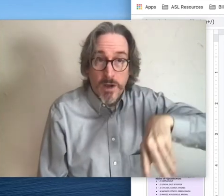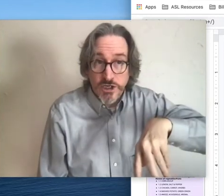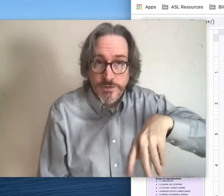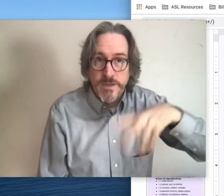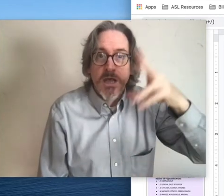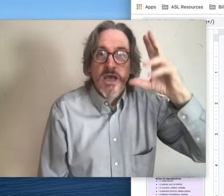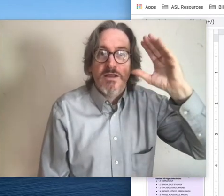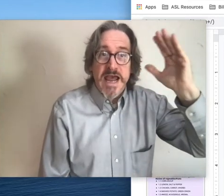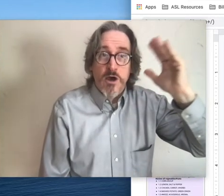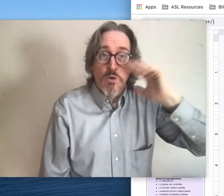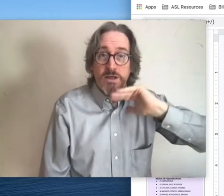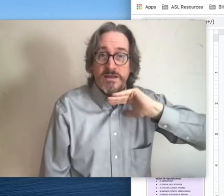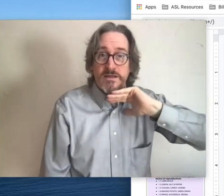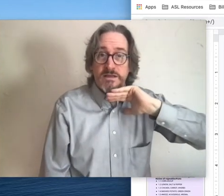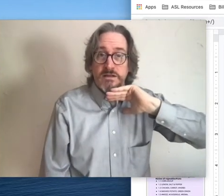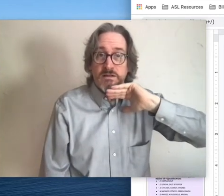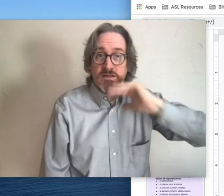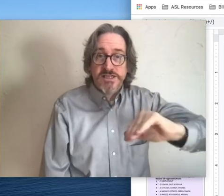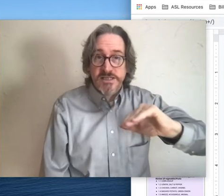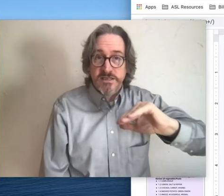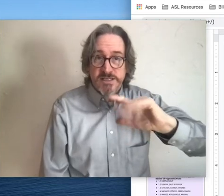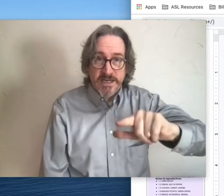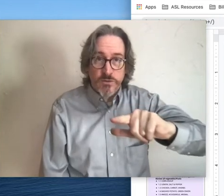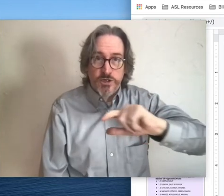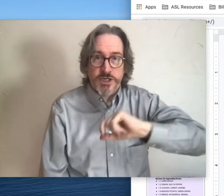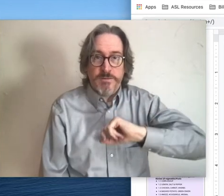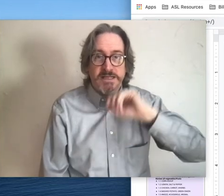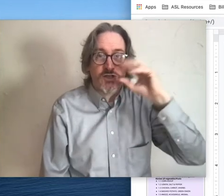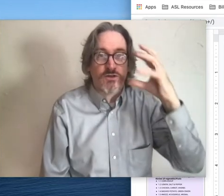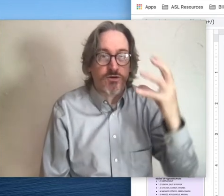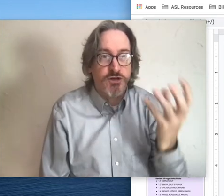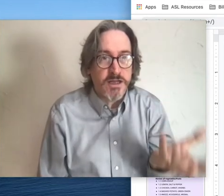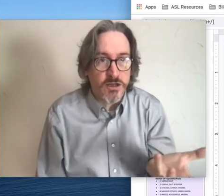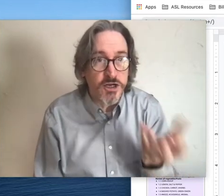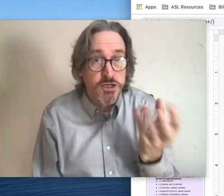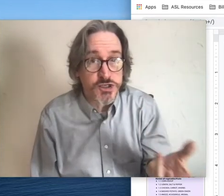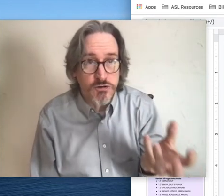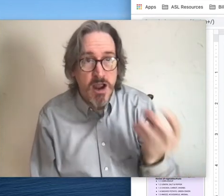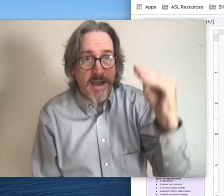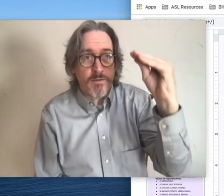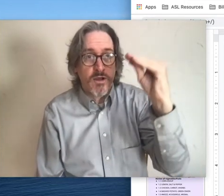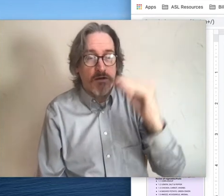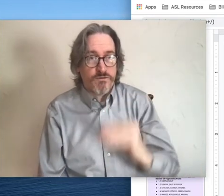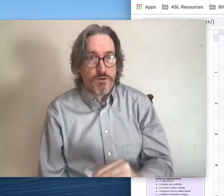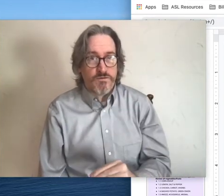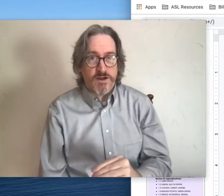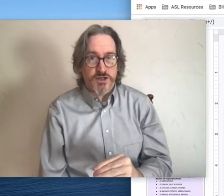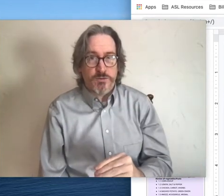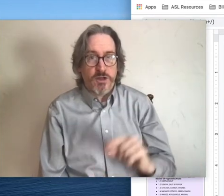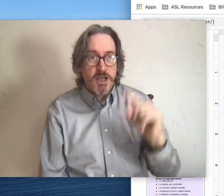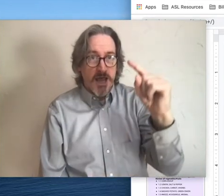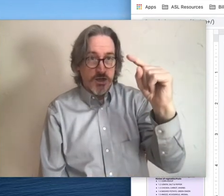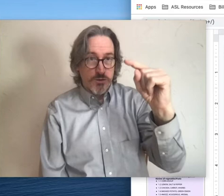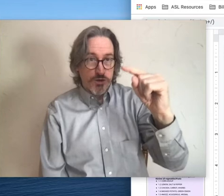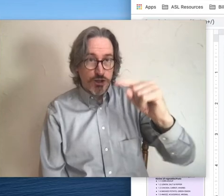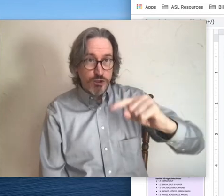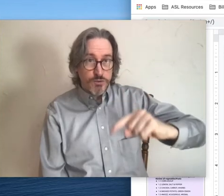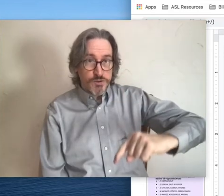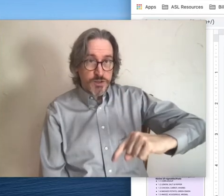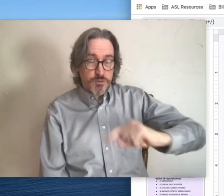how much. Now with this, the second worksheet, they're going to describe a fruit or a vegetable, and